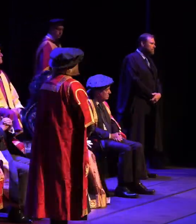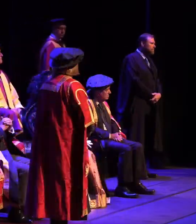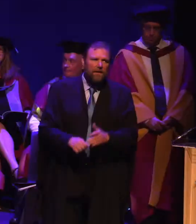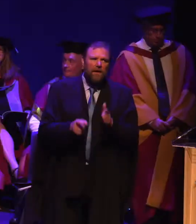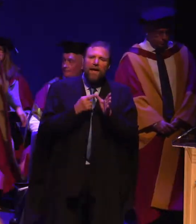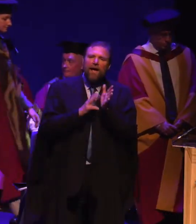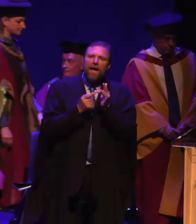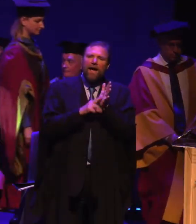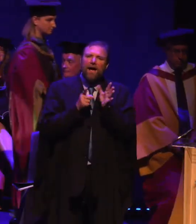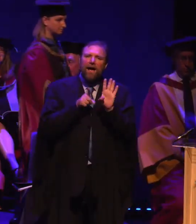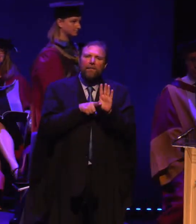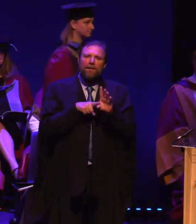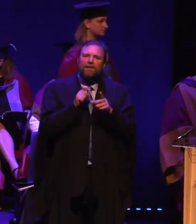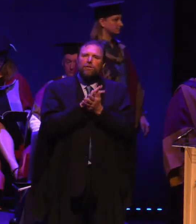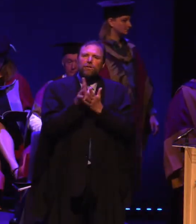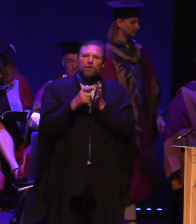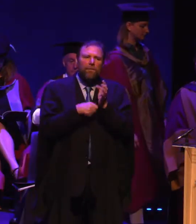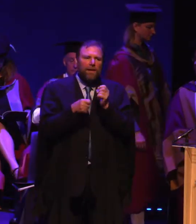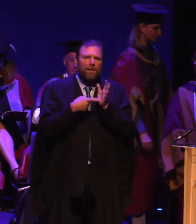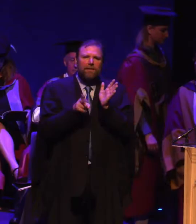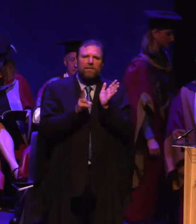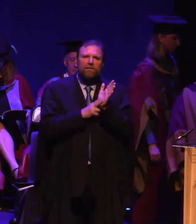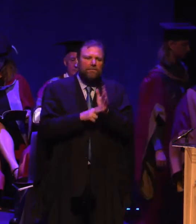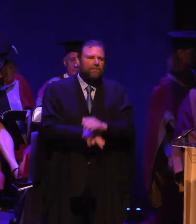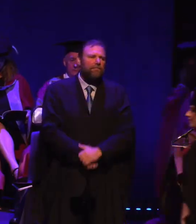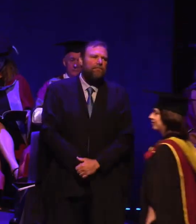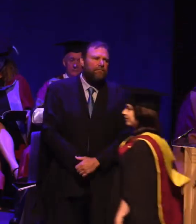Emily Chamberlain.